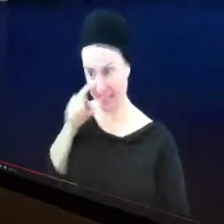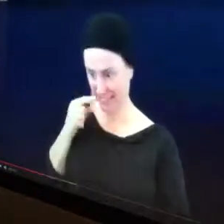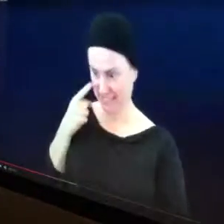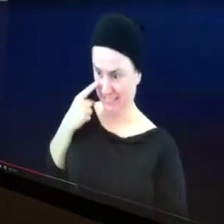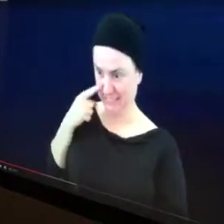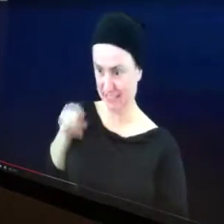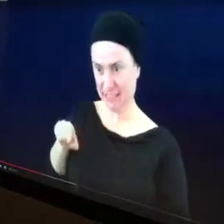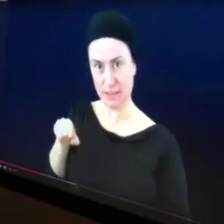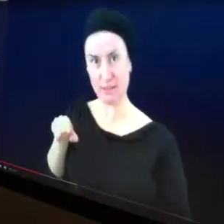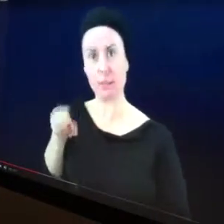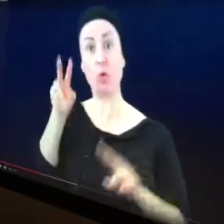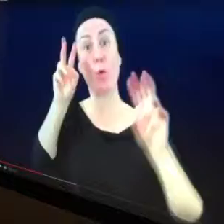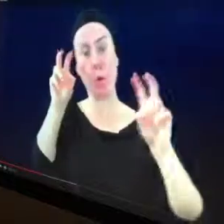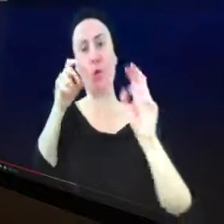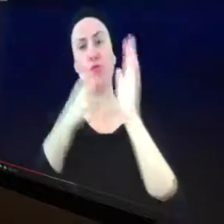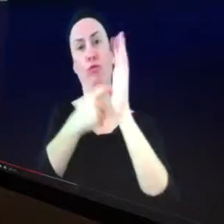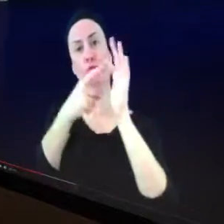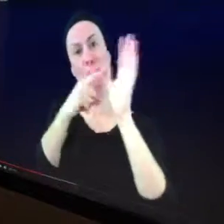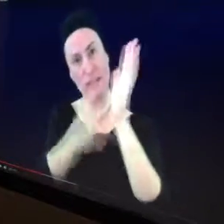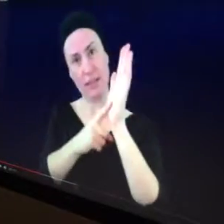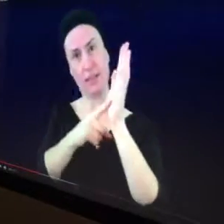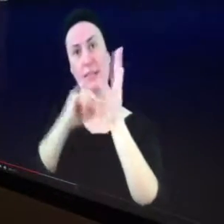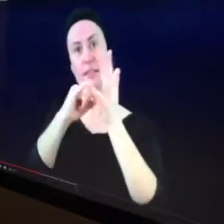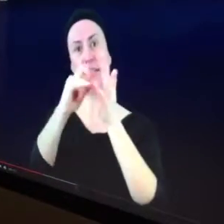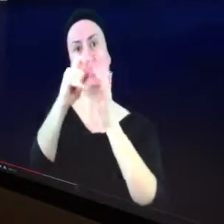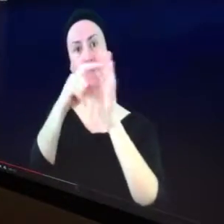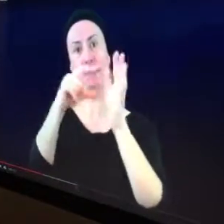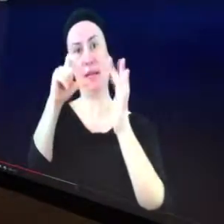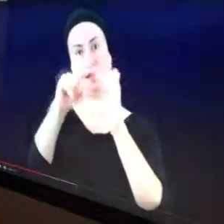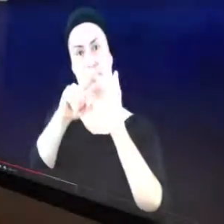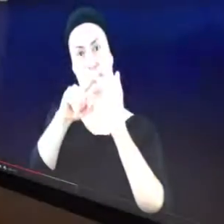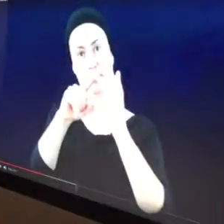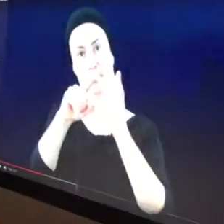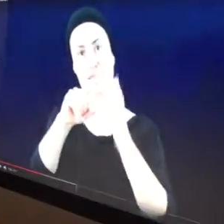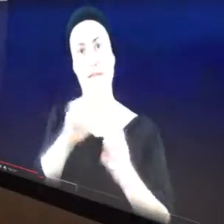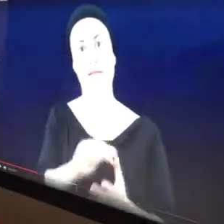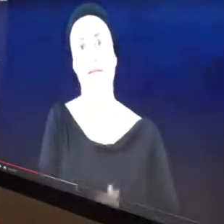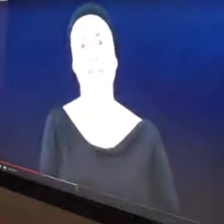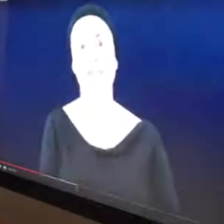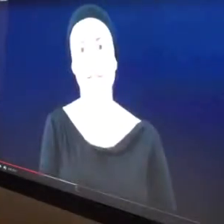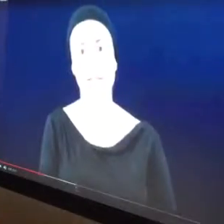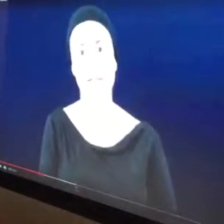to the new location because we're actually physically able to see the mug. That's what's referred to as real space.